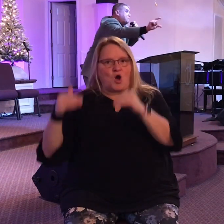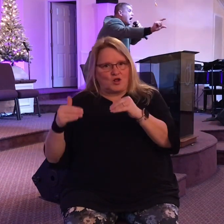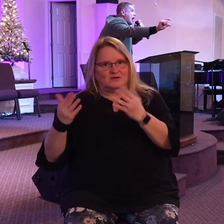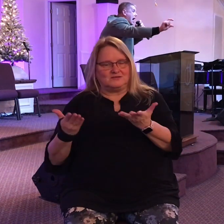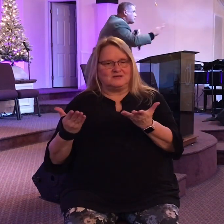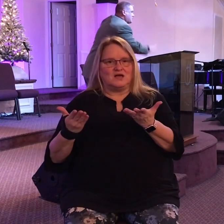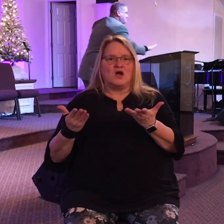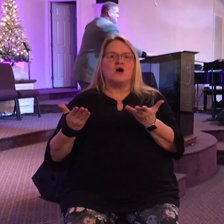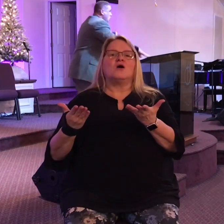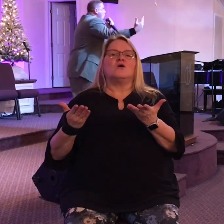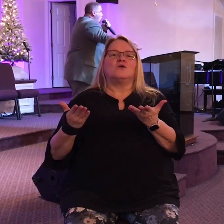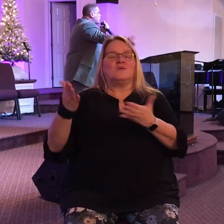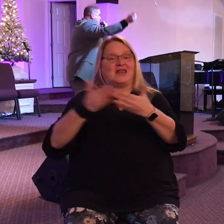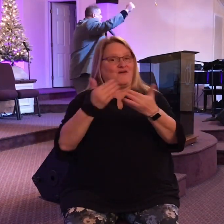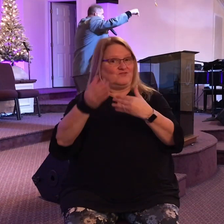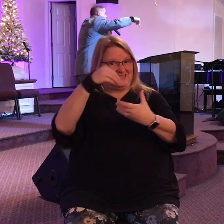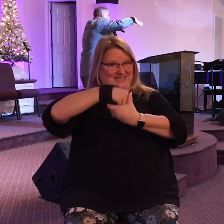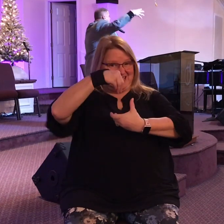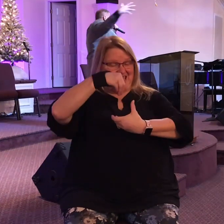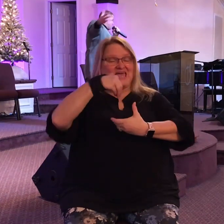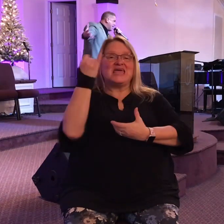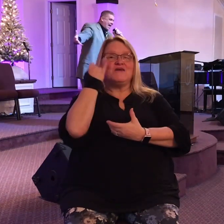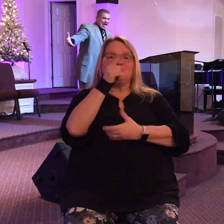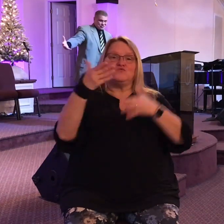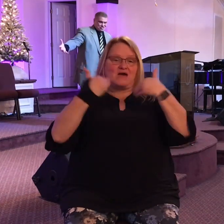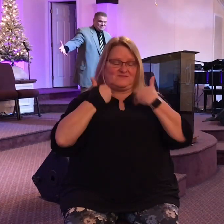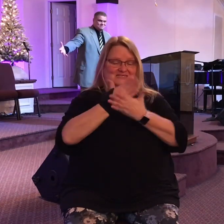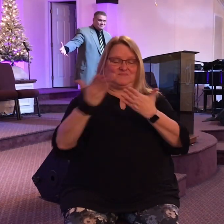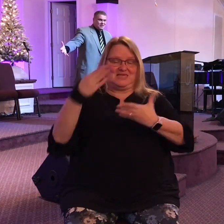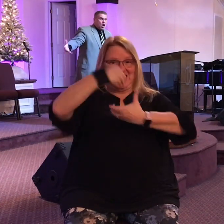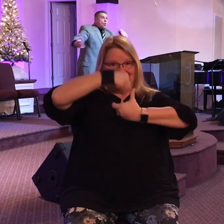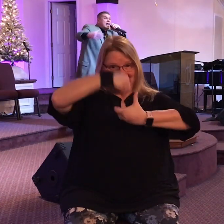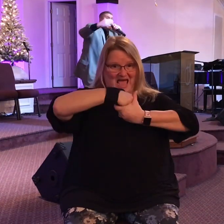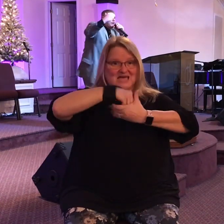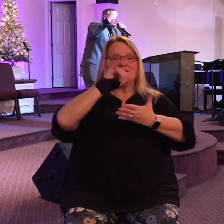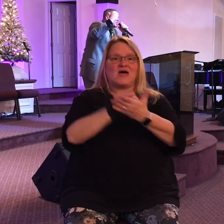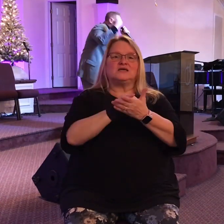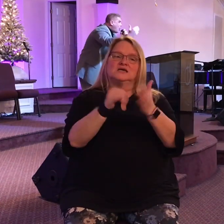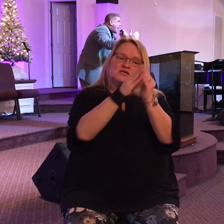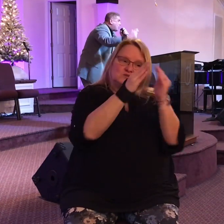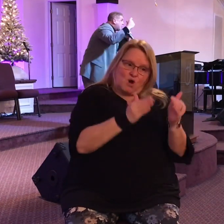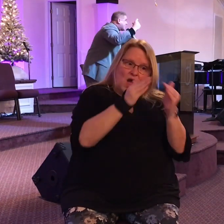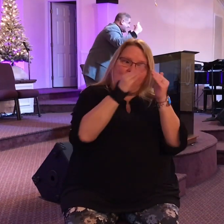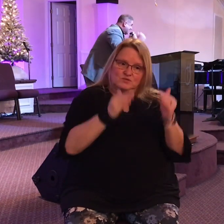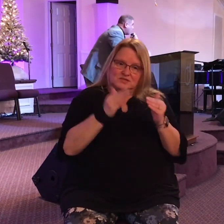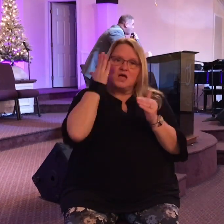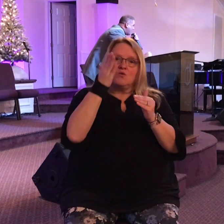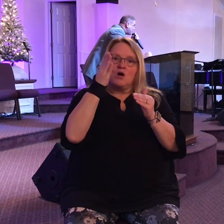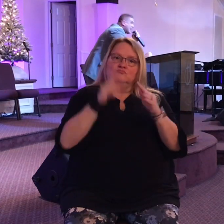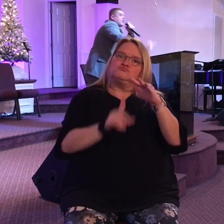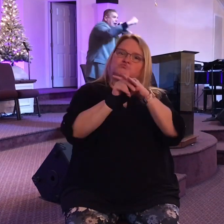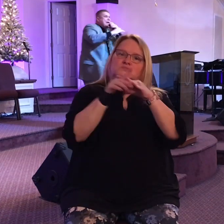Whatever's in the small house ultimately shows up in the big house. Whatever the little house has to